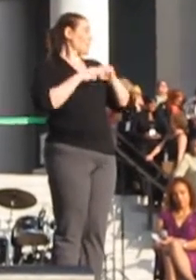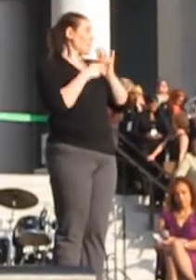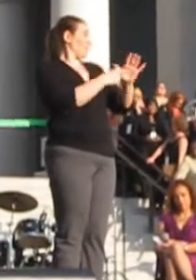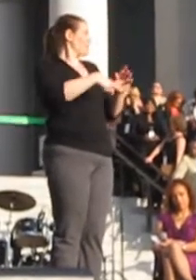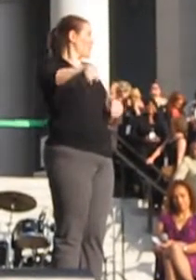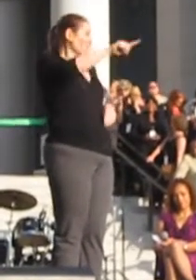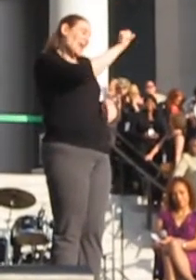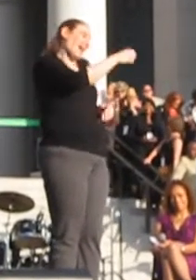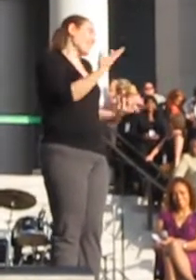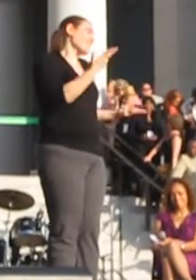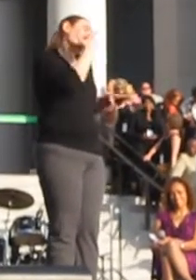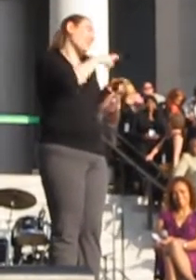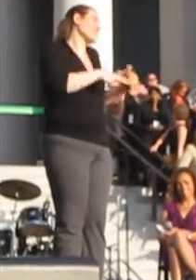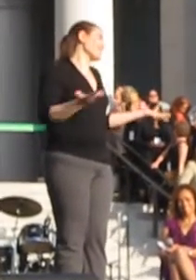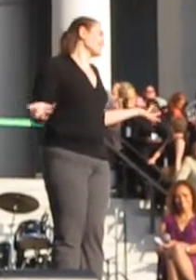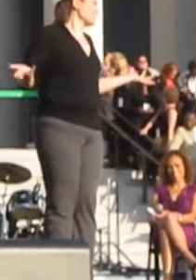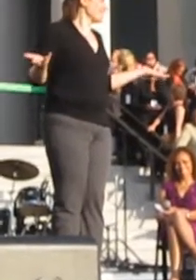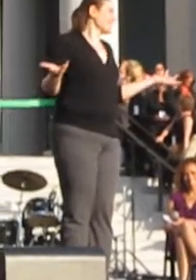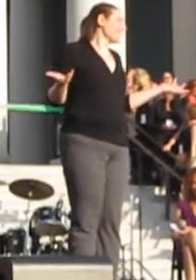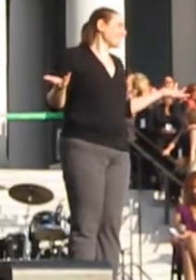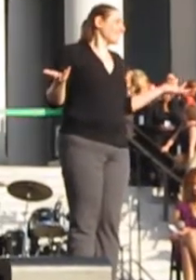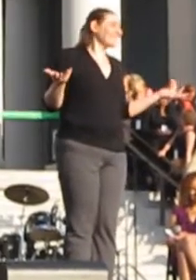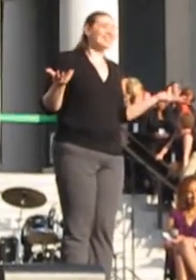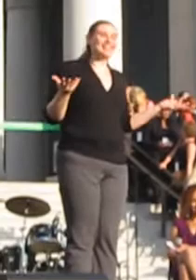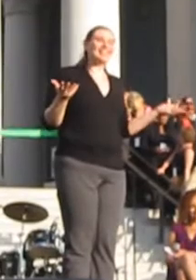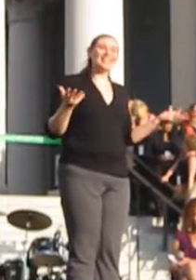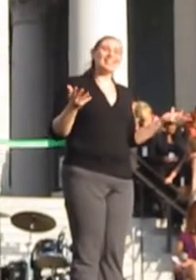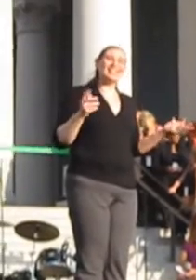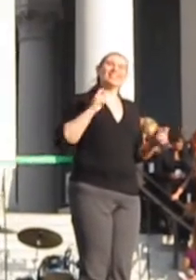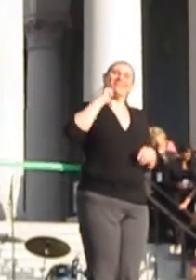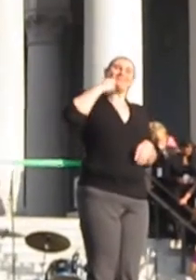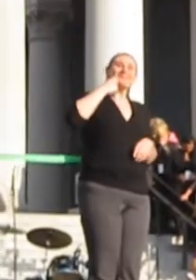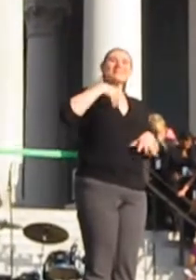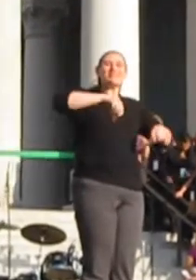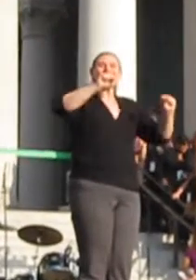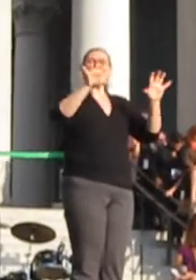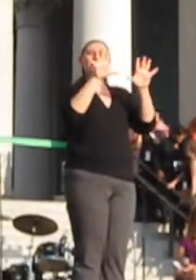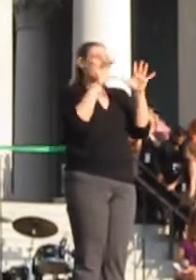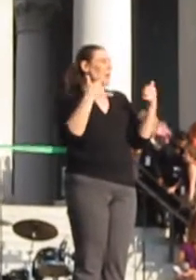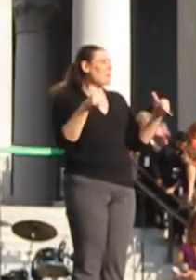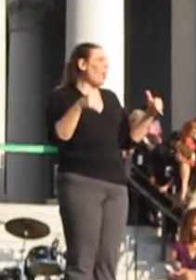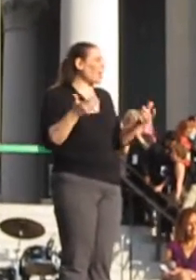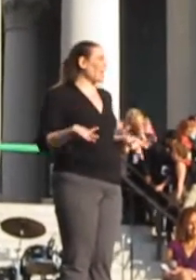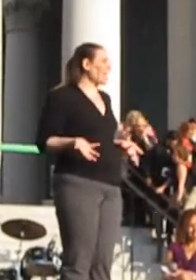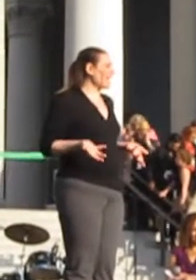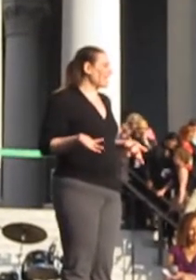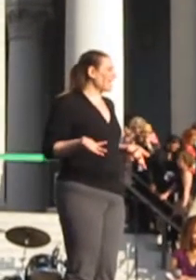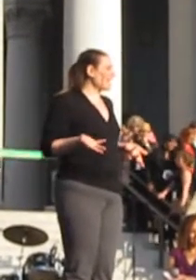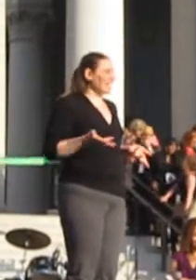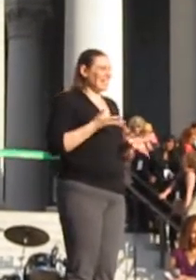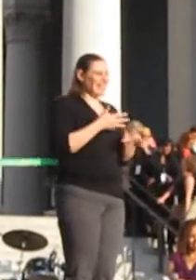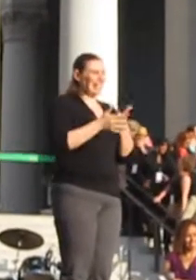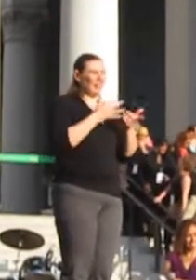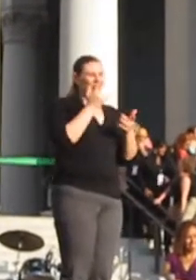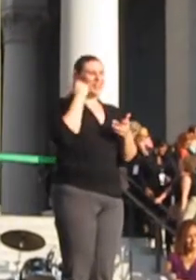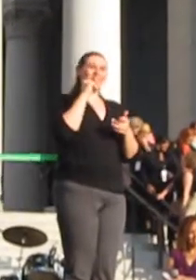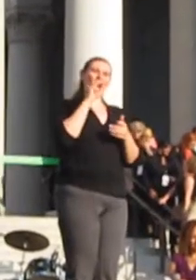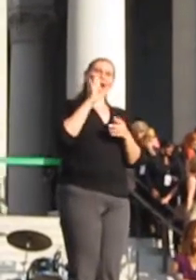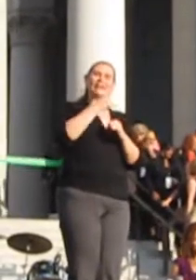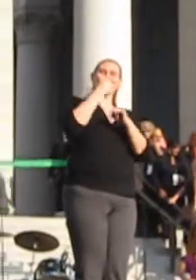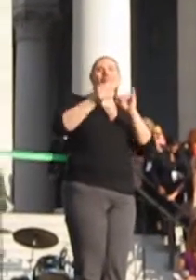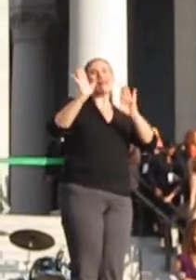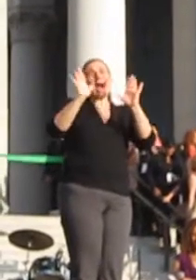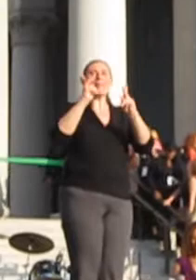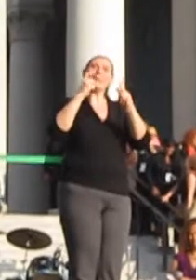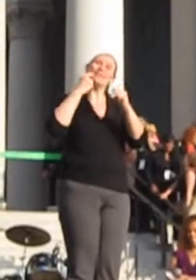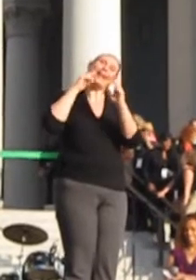you. It's pretty great to have a block party like this, even when it's not your swan song and everybody's telling